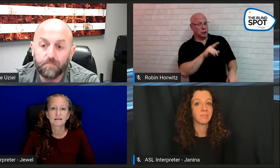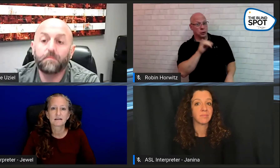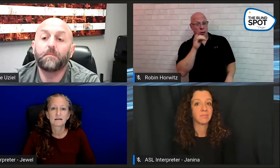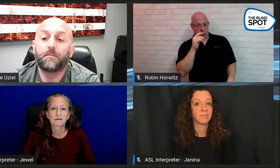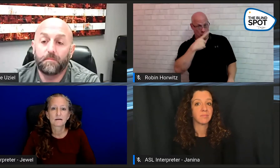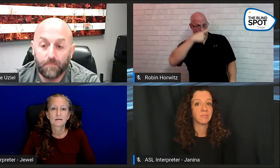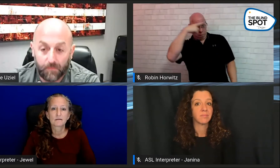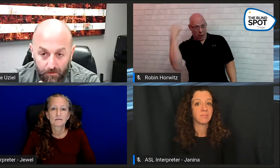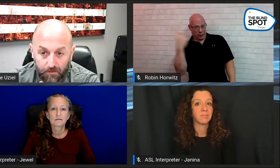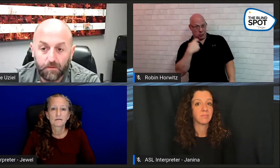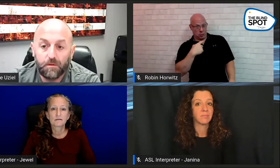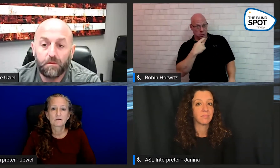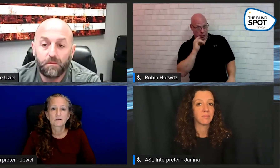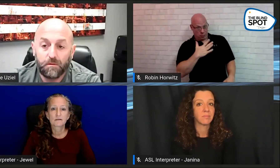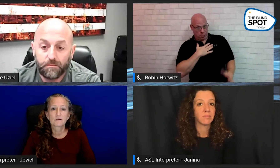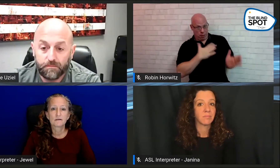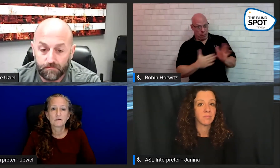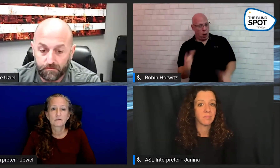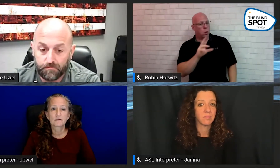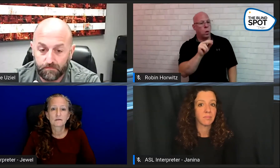less.